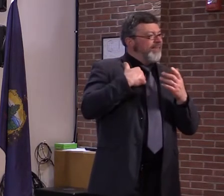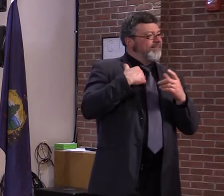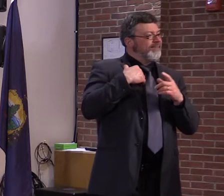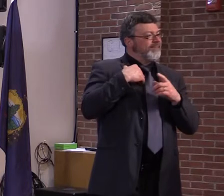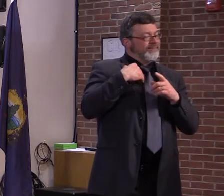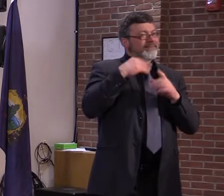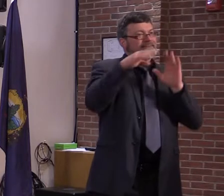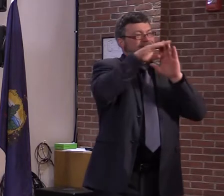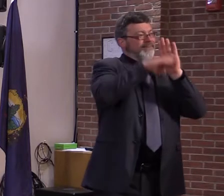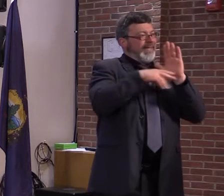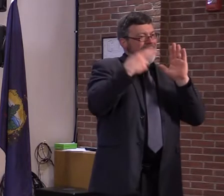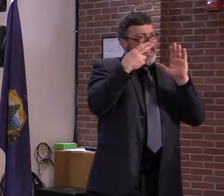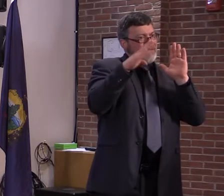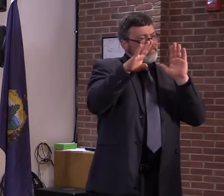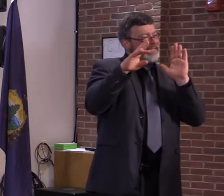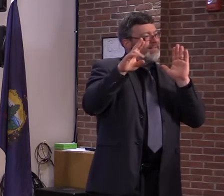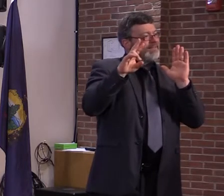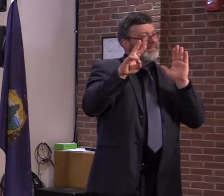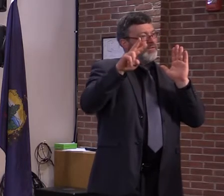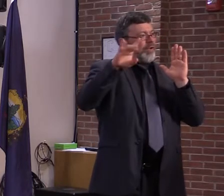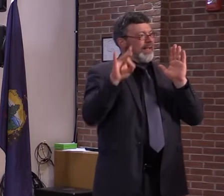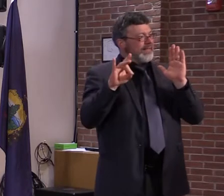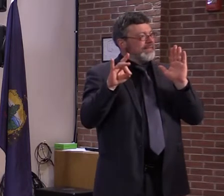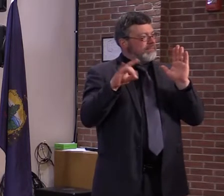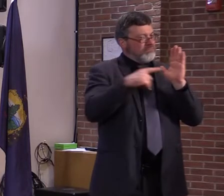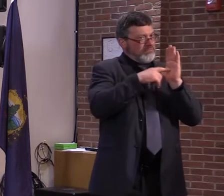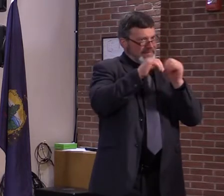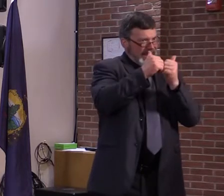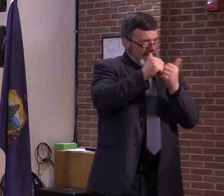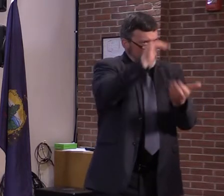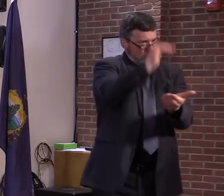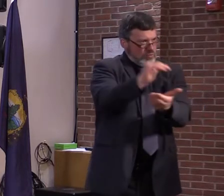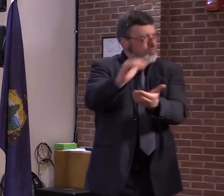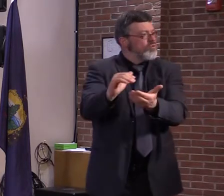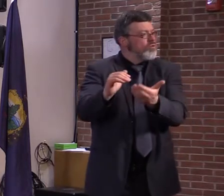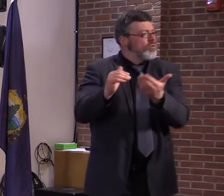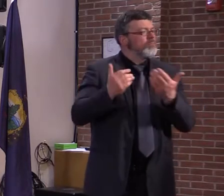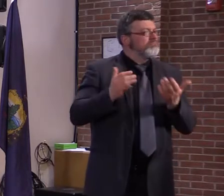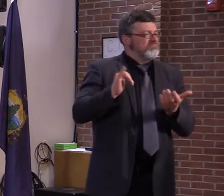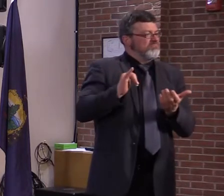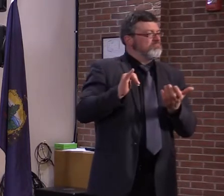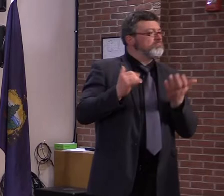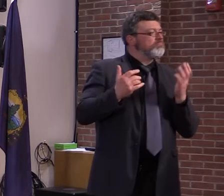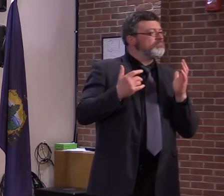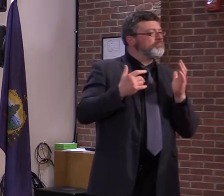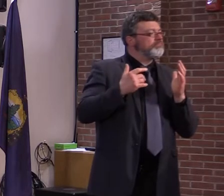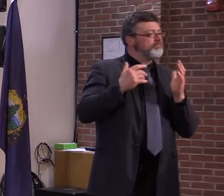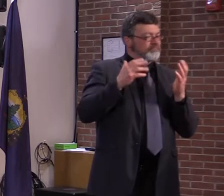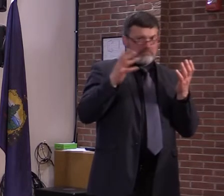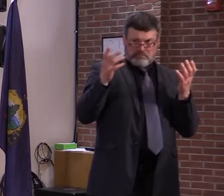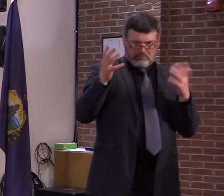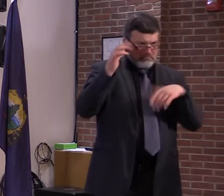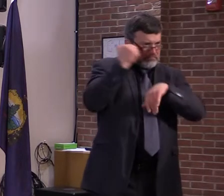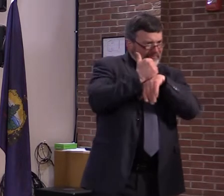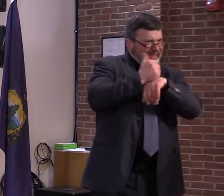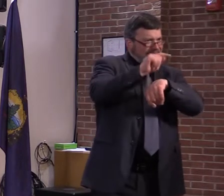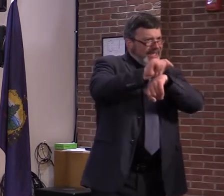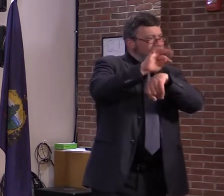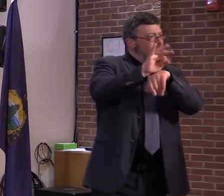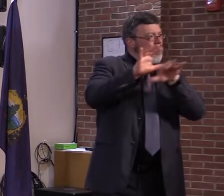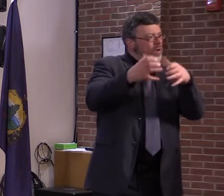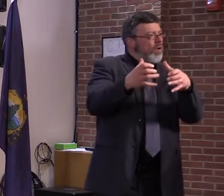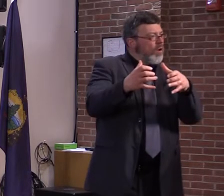reduction solutions and potentially sets up a fork a task force to look into creating